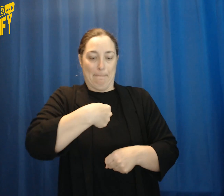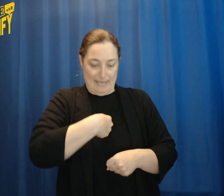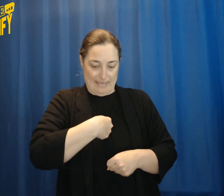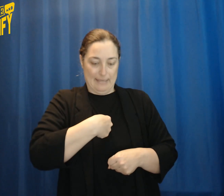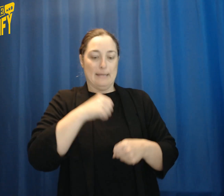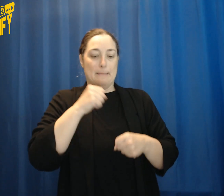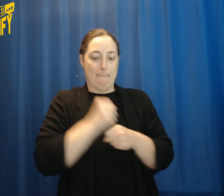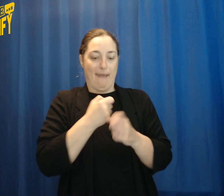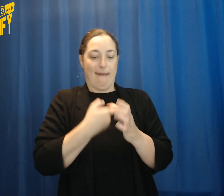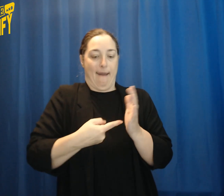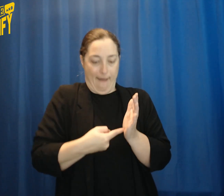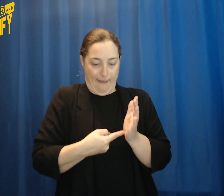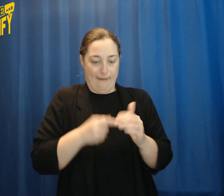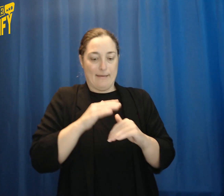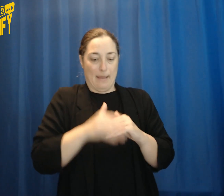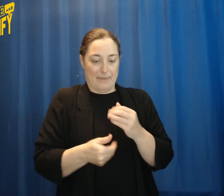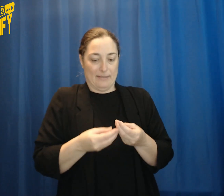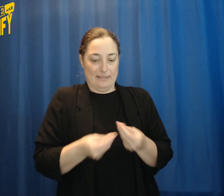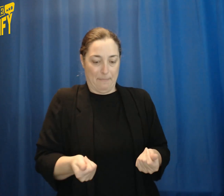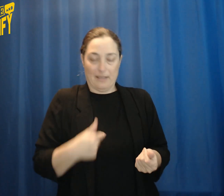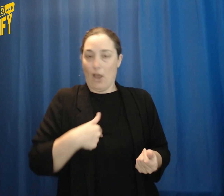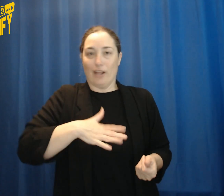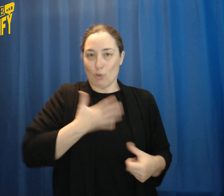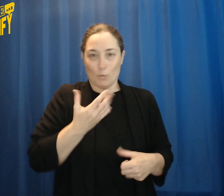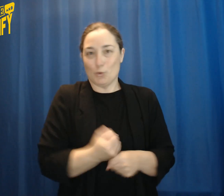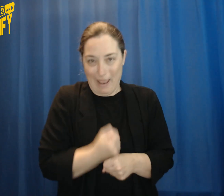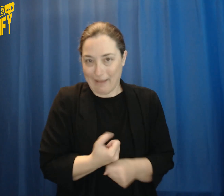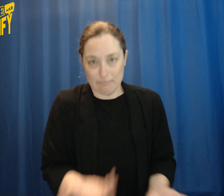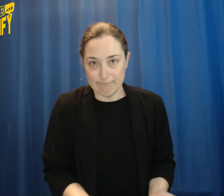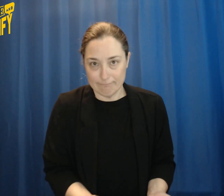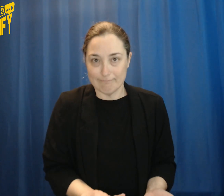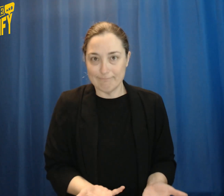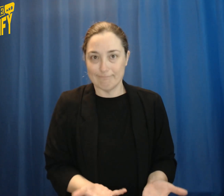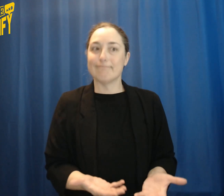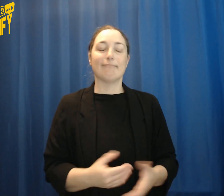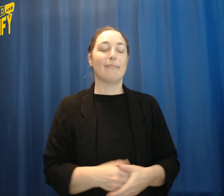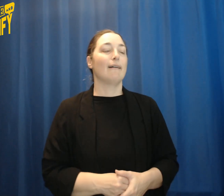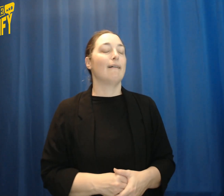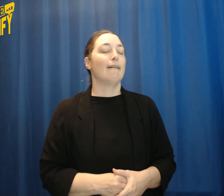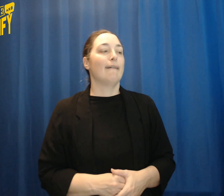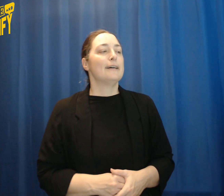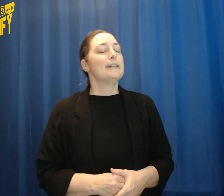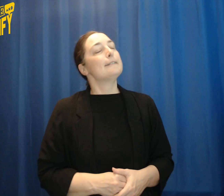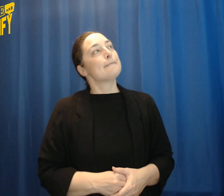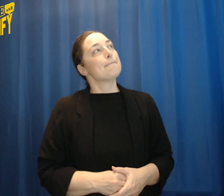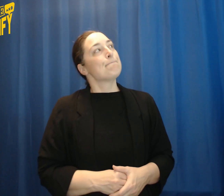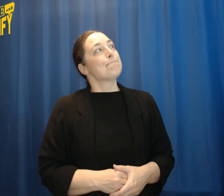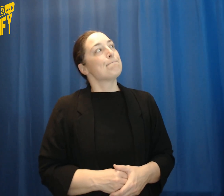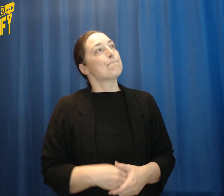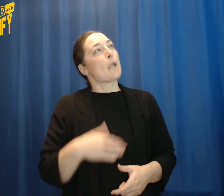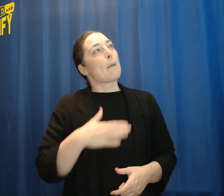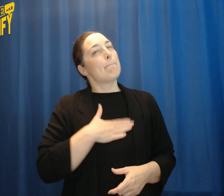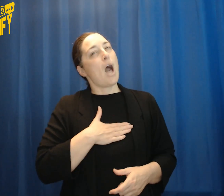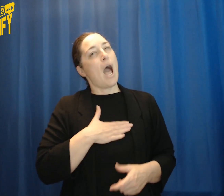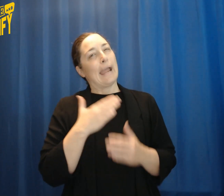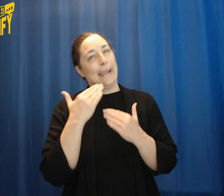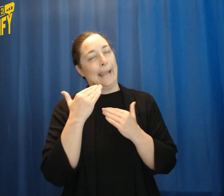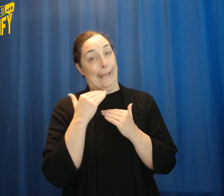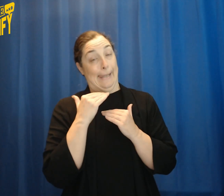like, no one can make you read something or do something. I think my limits would be that I can